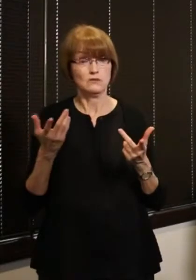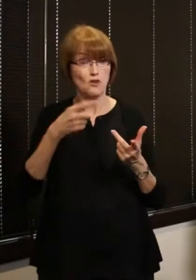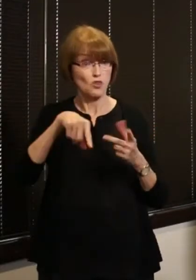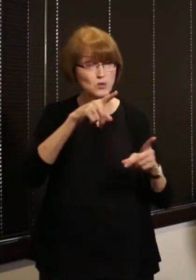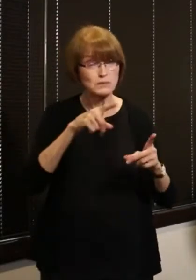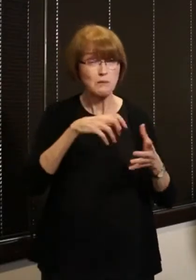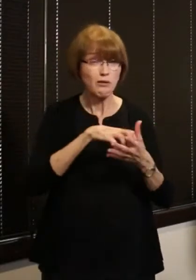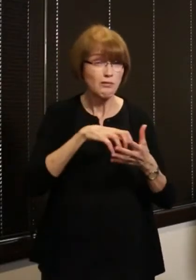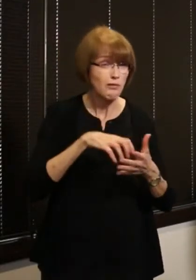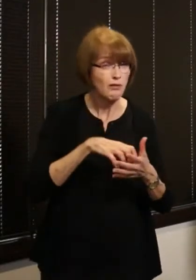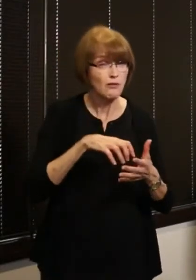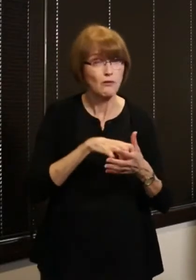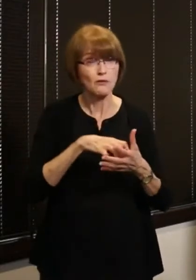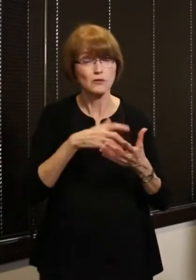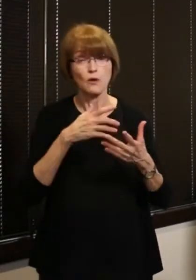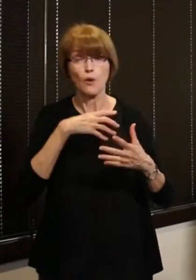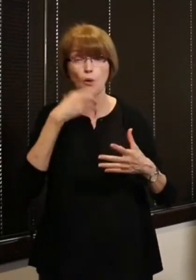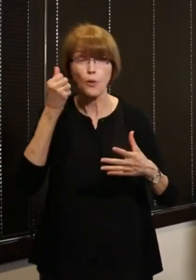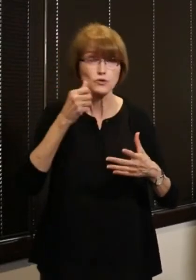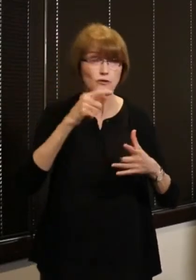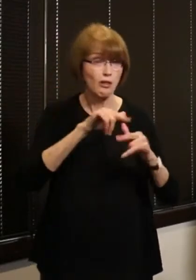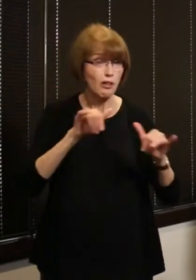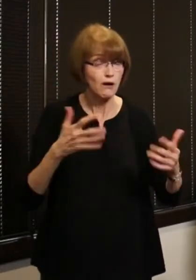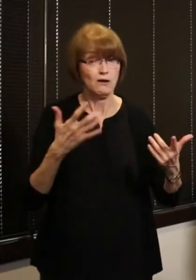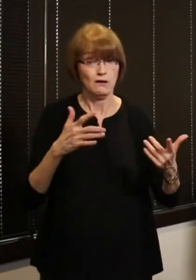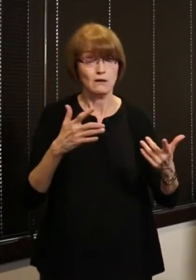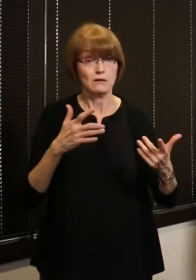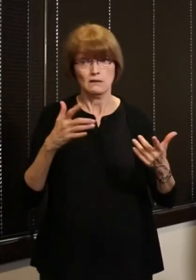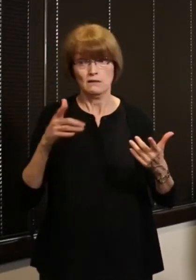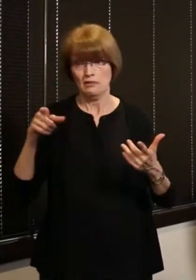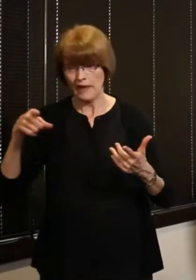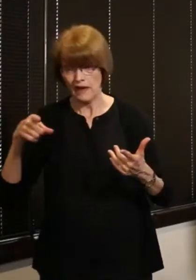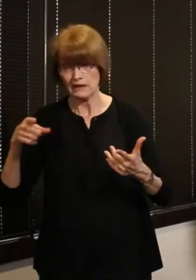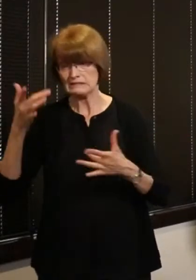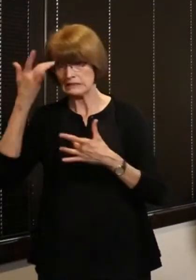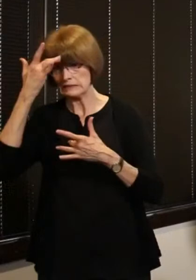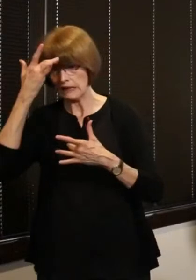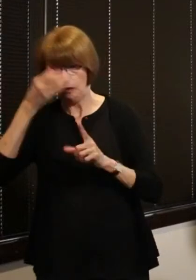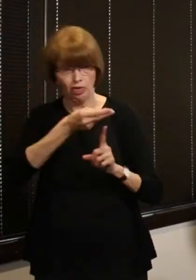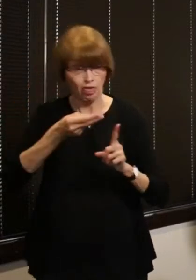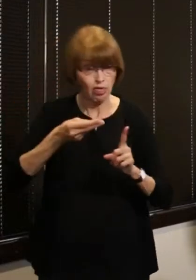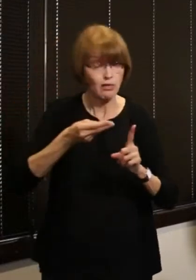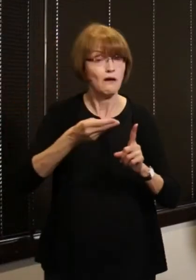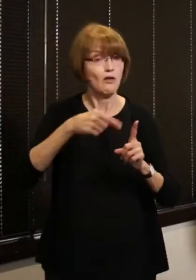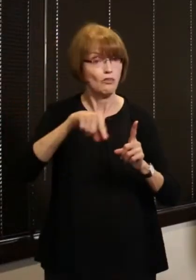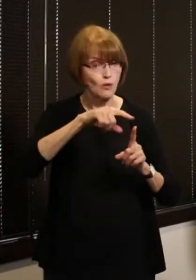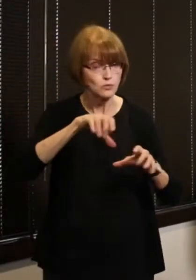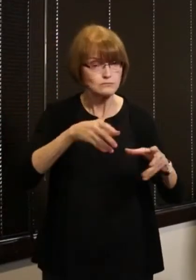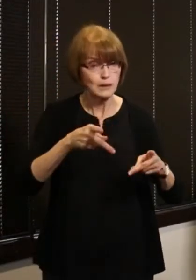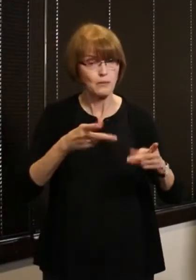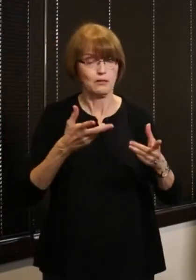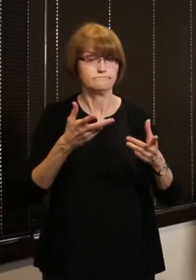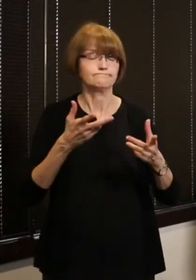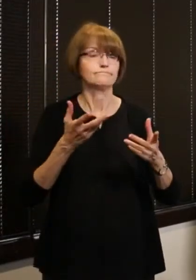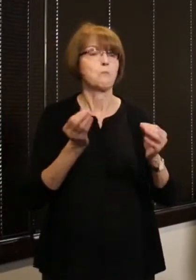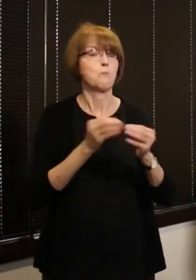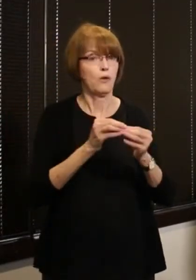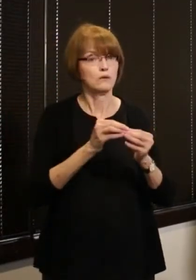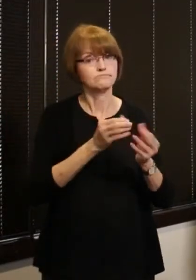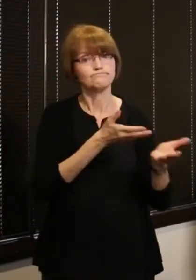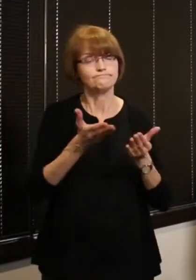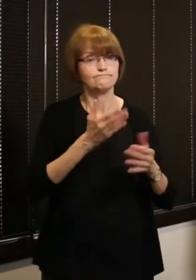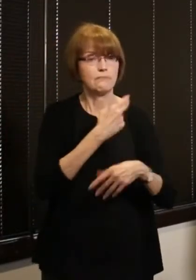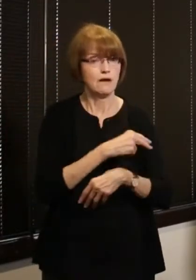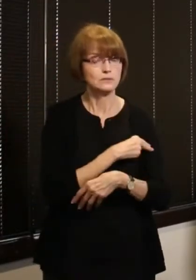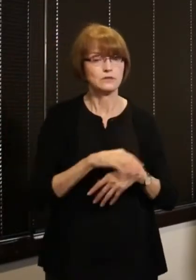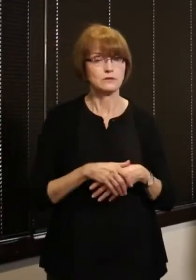population that will end up in our hospitals. And so, first of all, it's important not to put yourself in that position, but if you are in